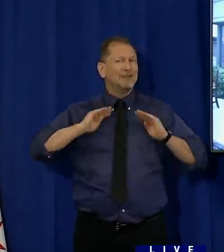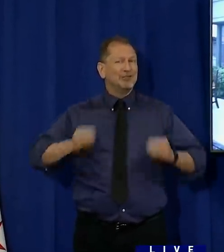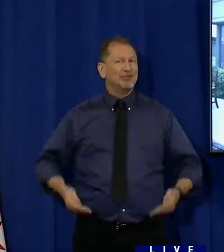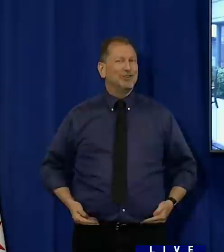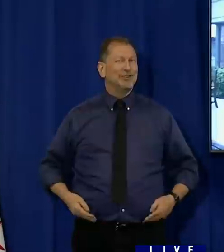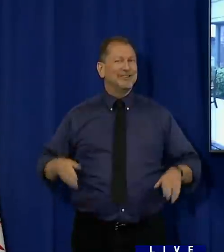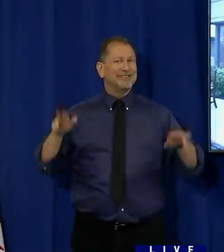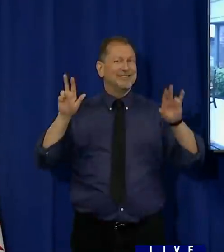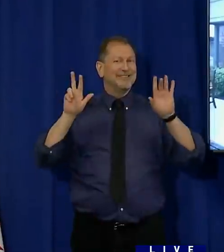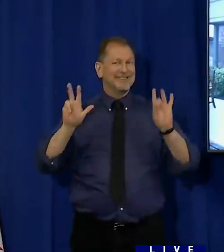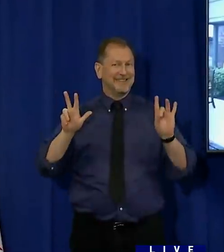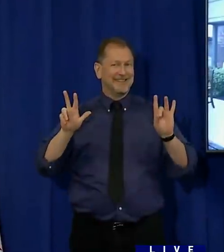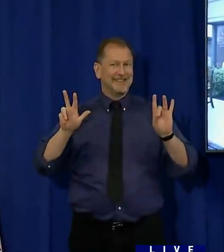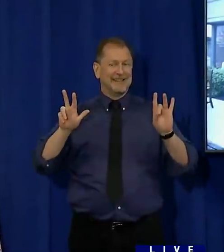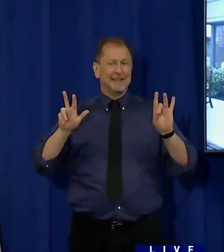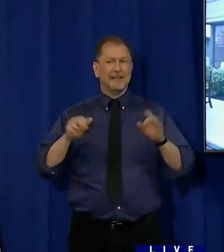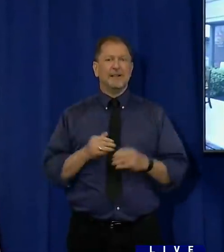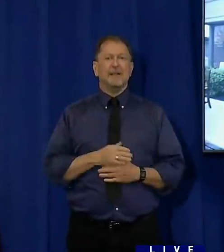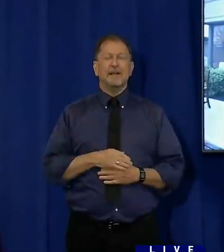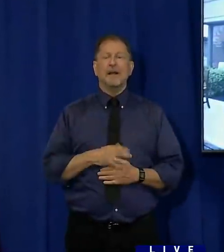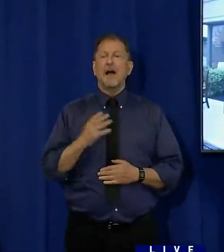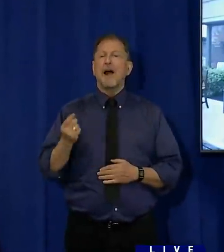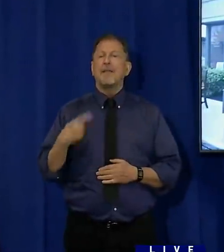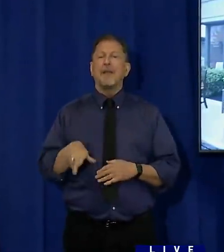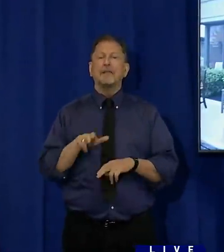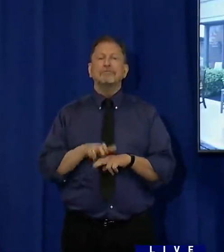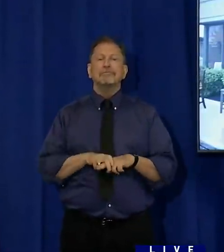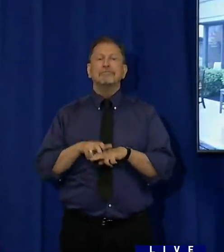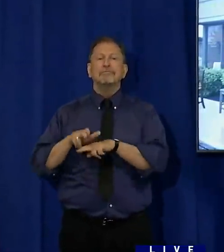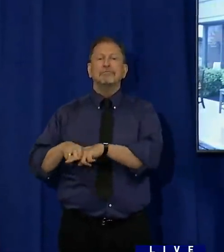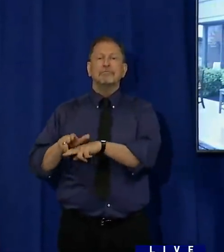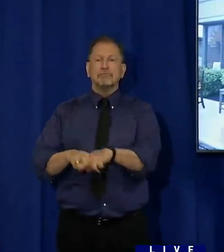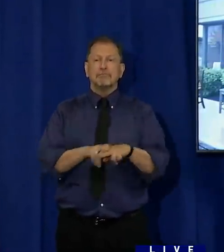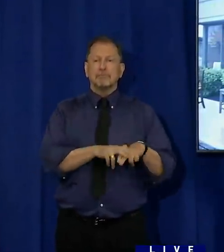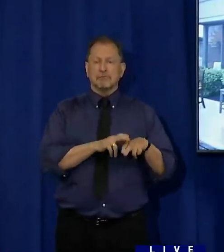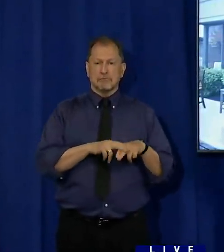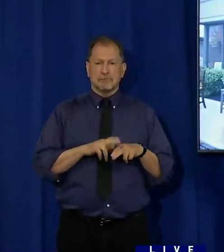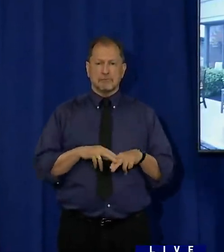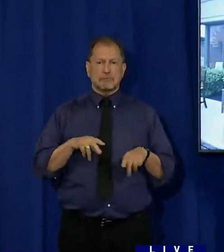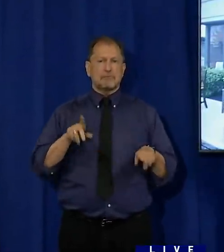in repose, relaxing during these most difficult times.